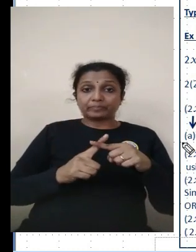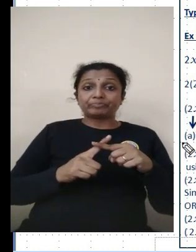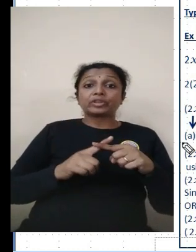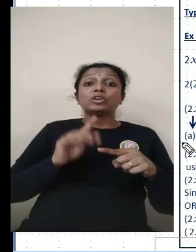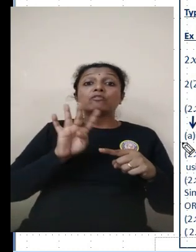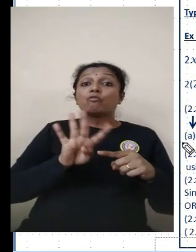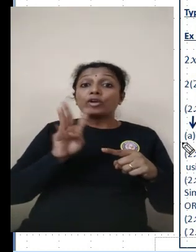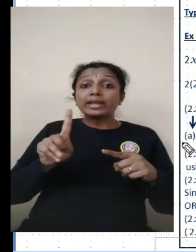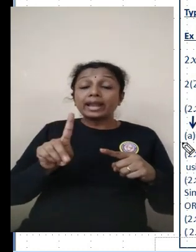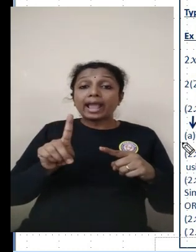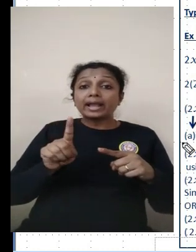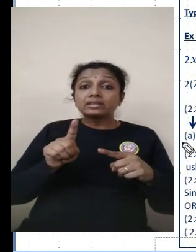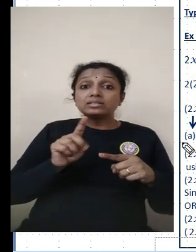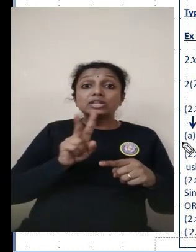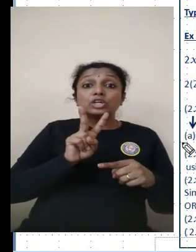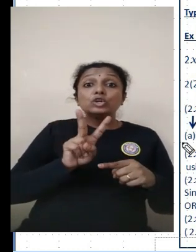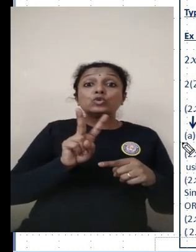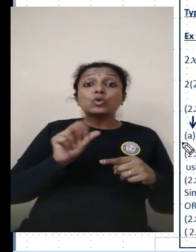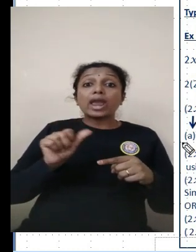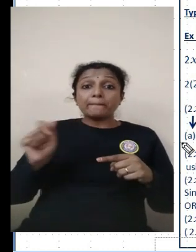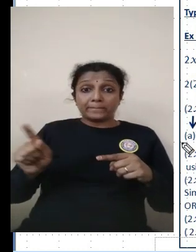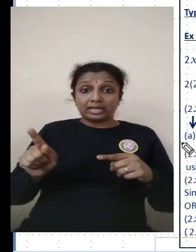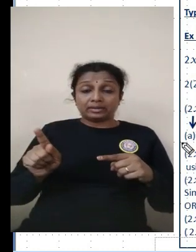minus 14x by